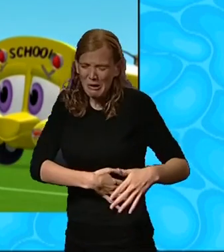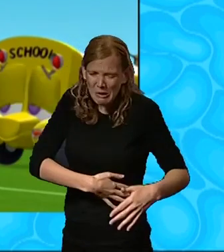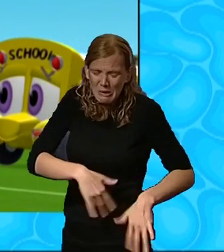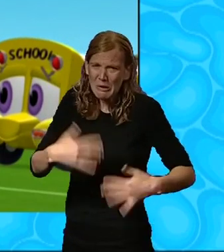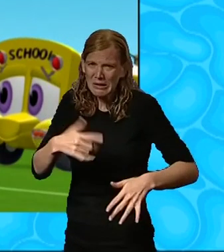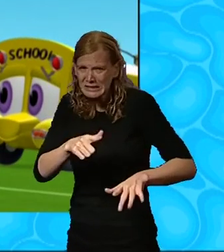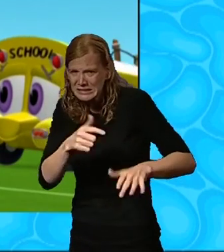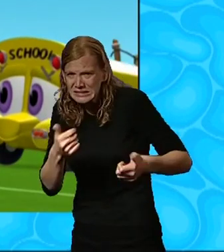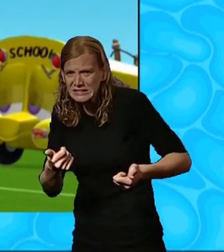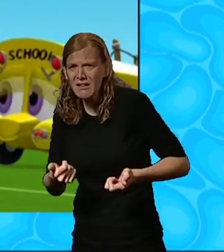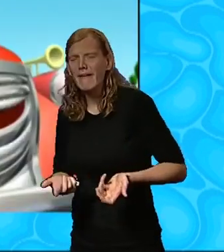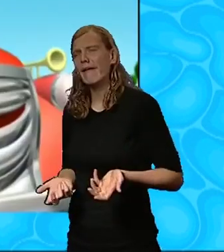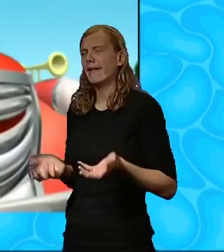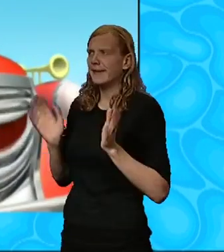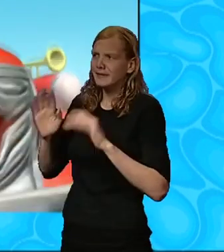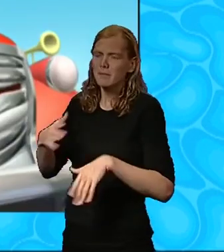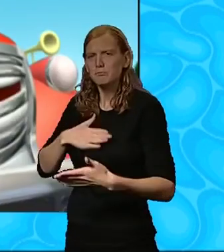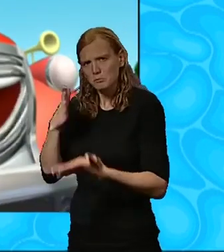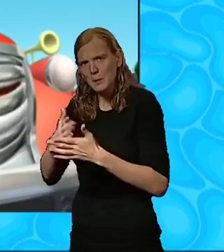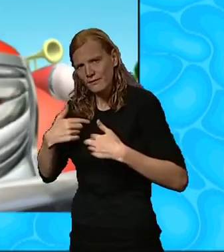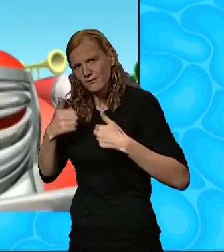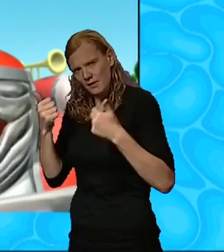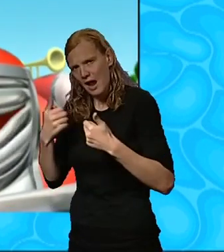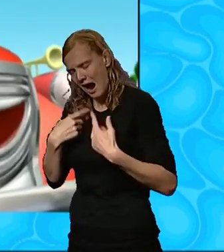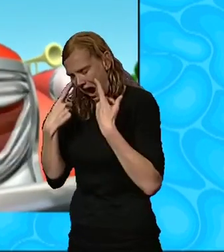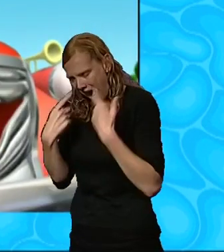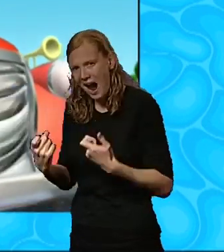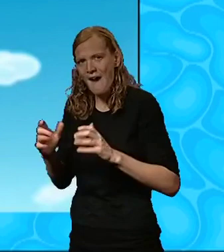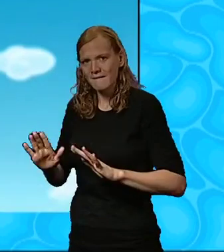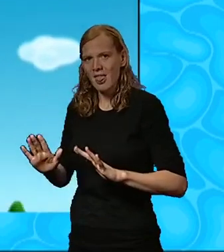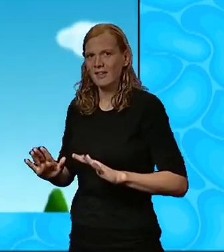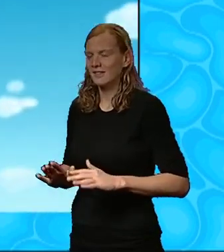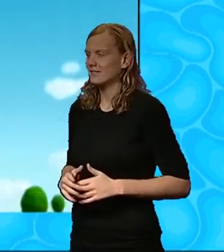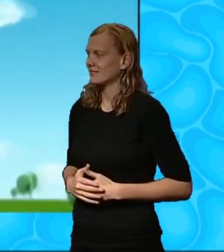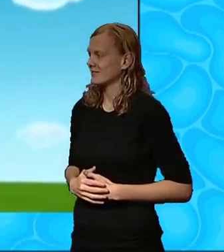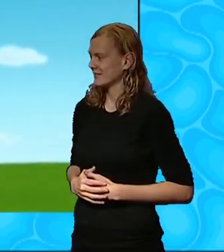We wouldn't want you to pull an axle. Oh, I promise to be careful.